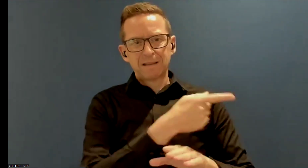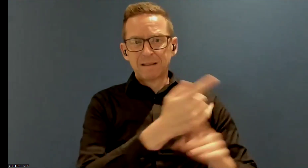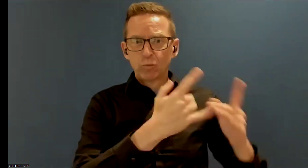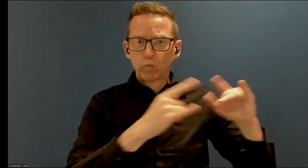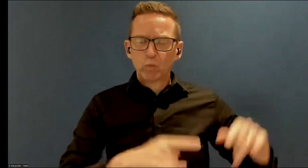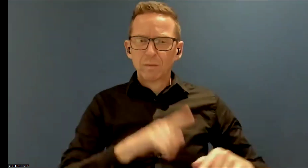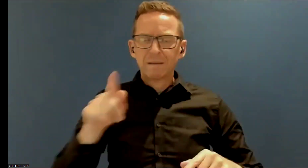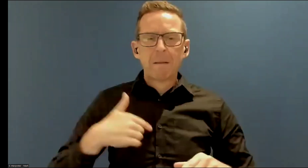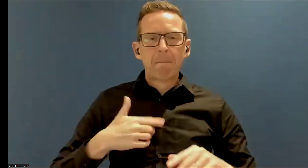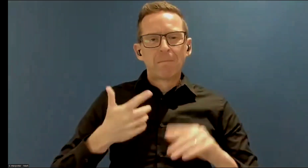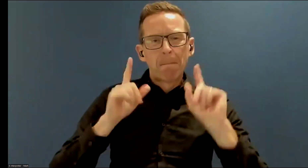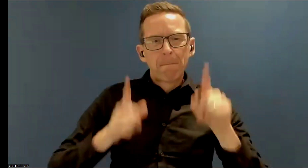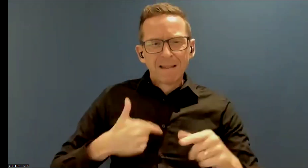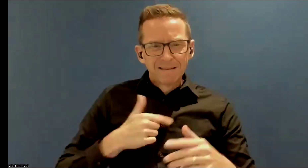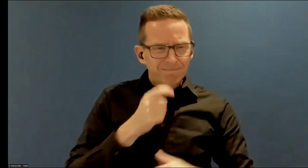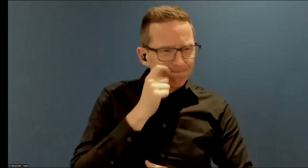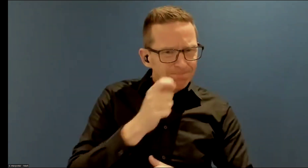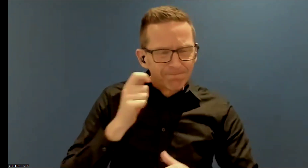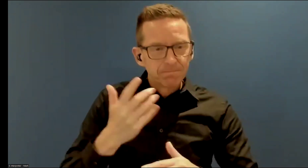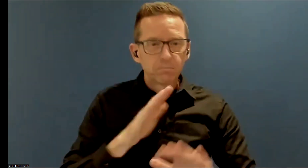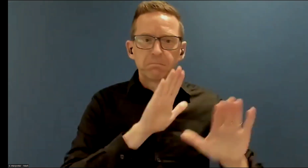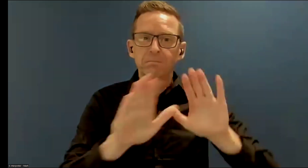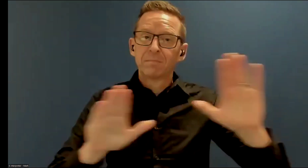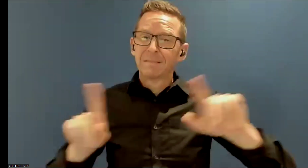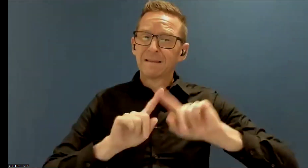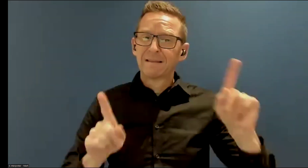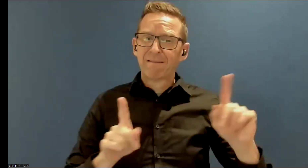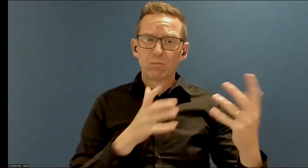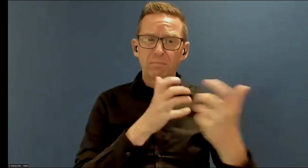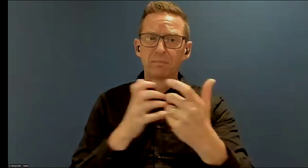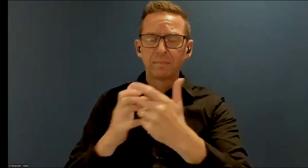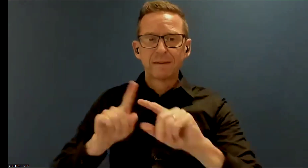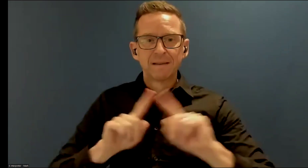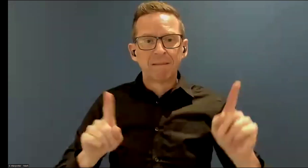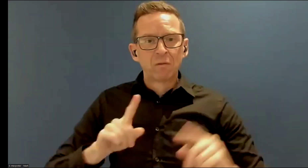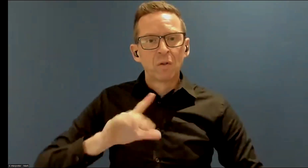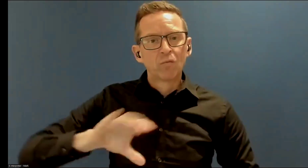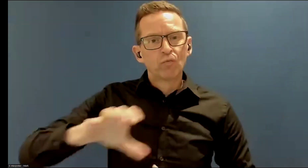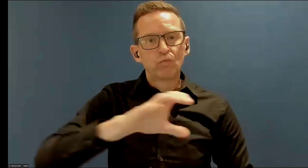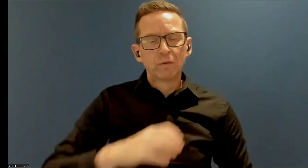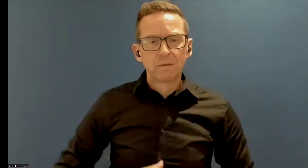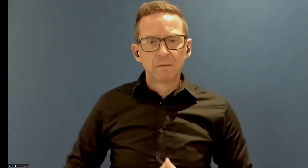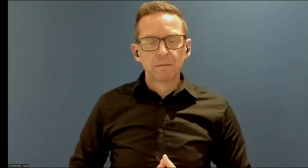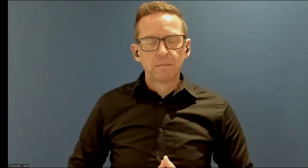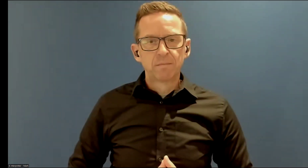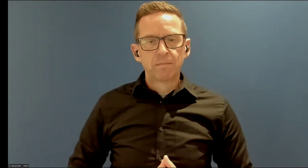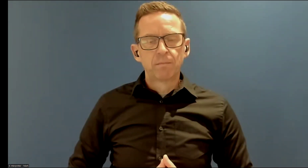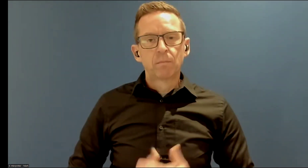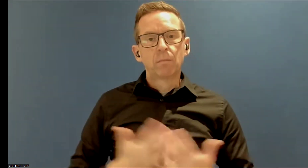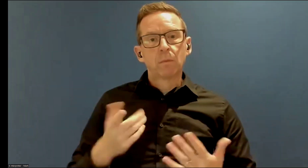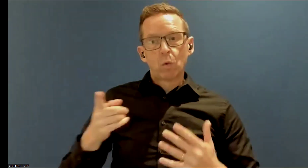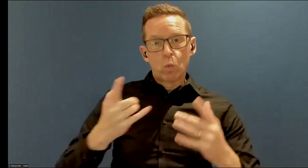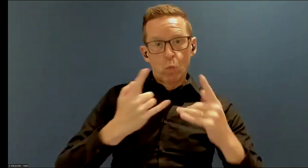and maybe country specific, so that we know that once institutions are